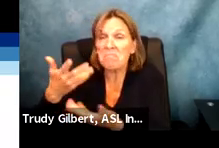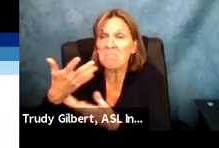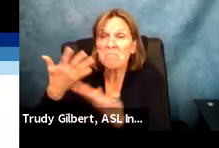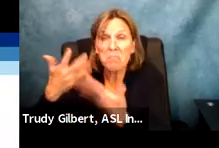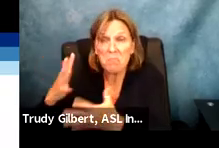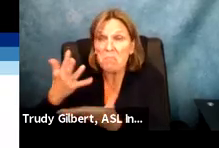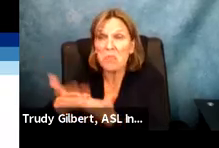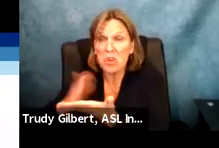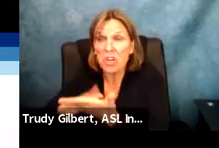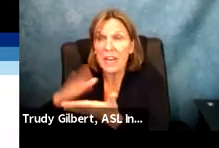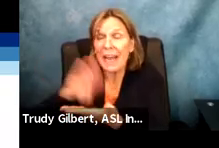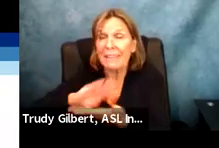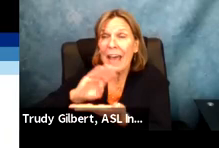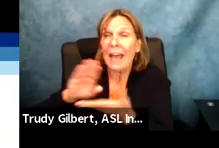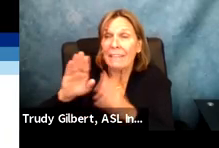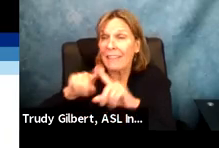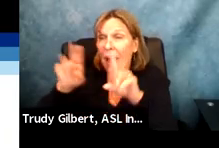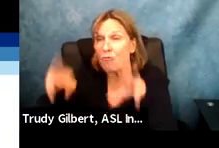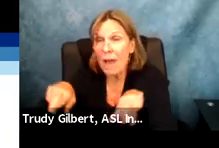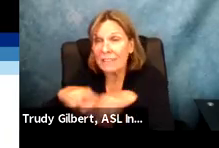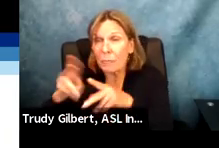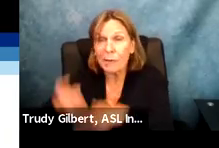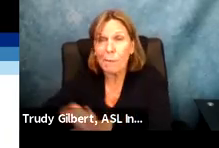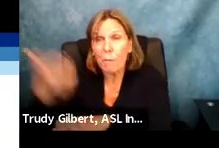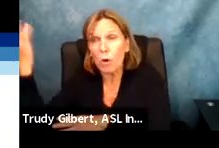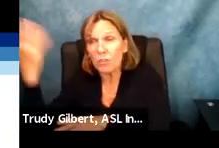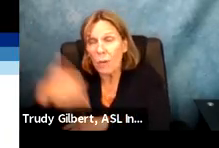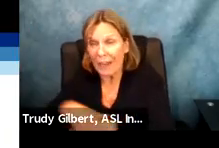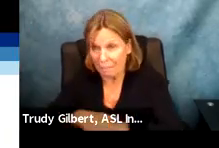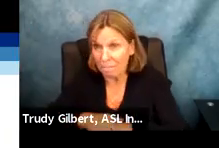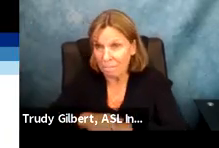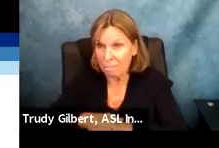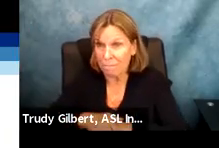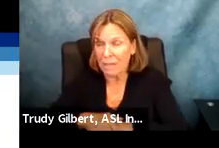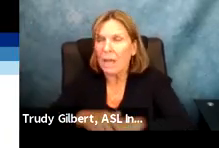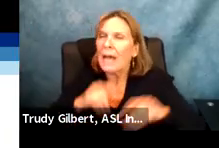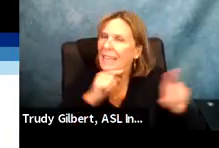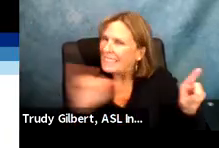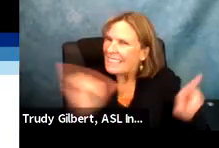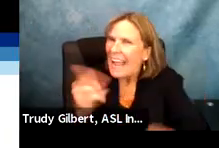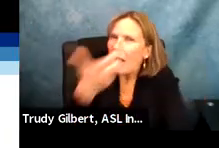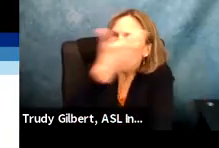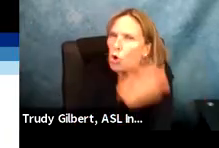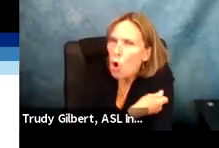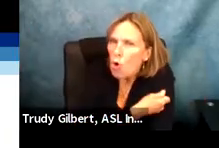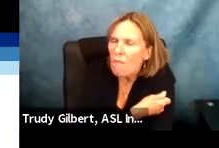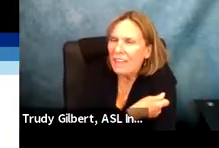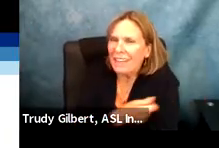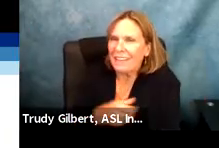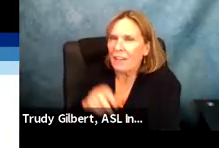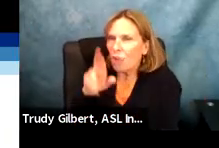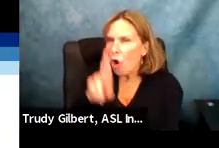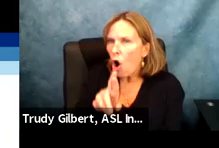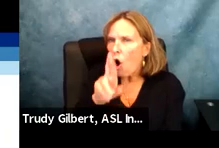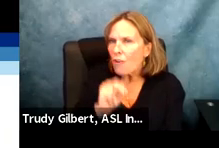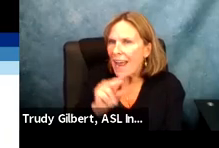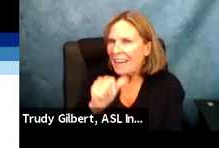and the mRNA, it just kind of disintegrates and disappears. And then what you have is